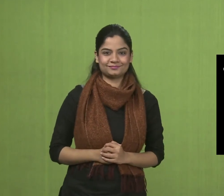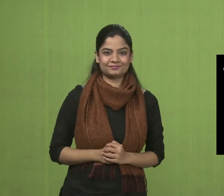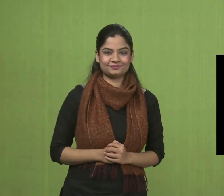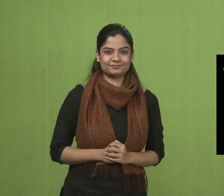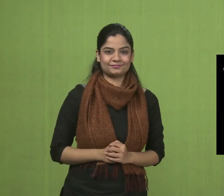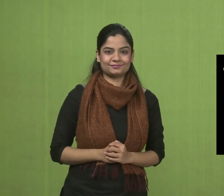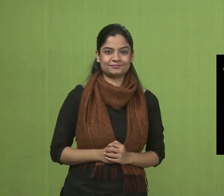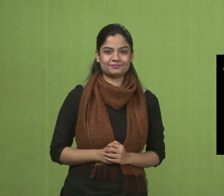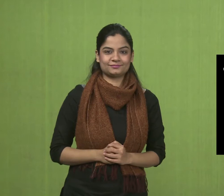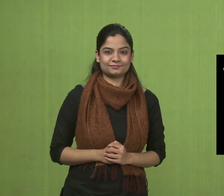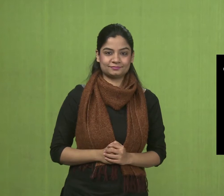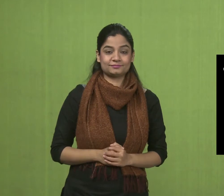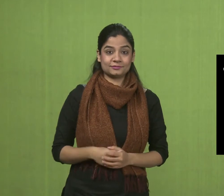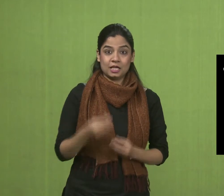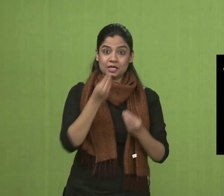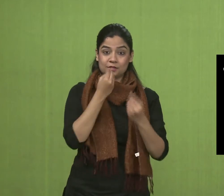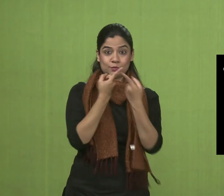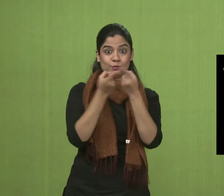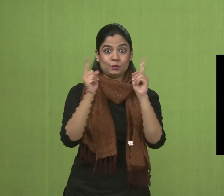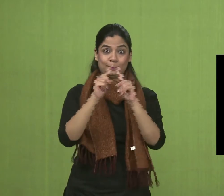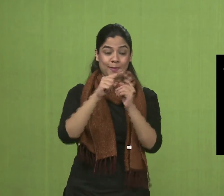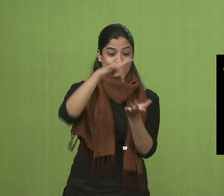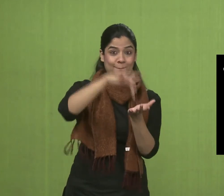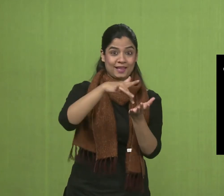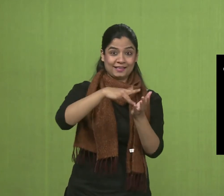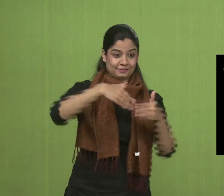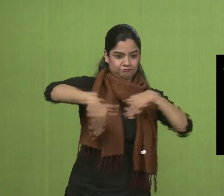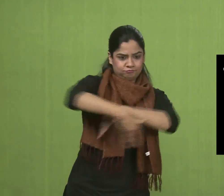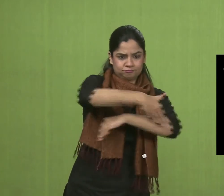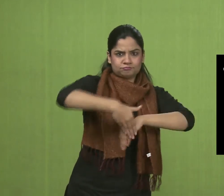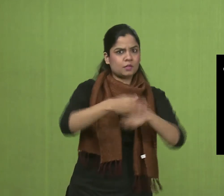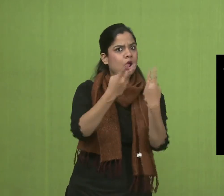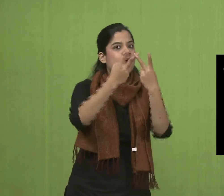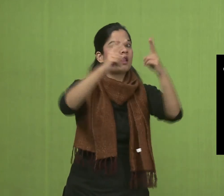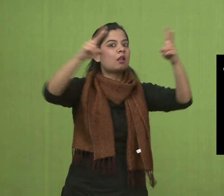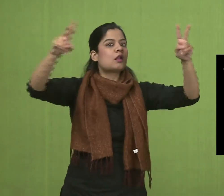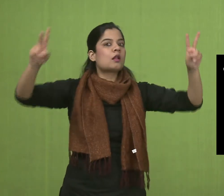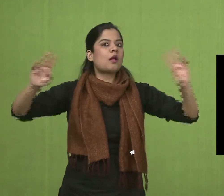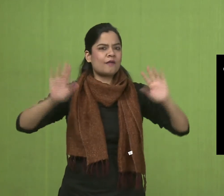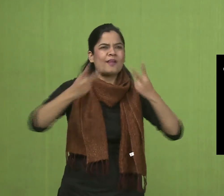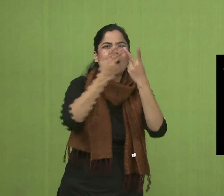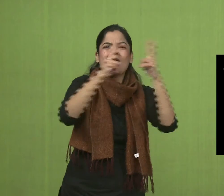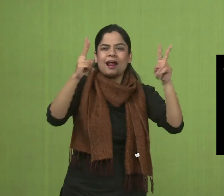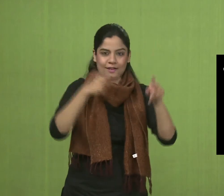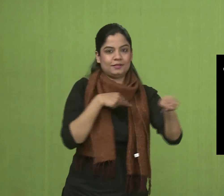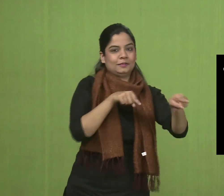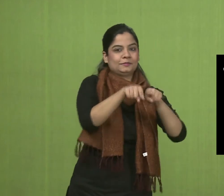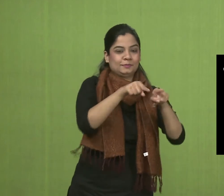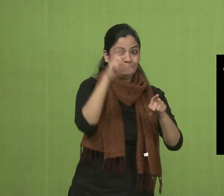Now let's discuss the concept of kitchen. Kitchens may be of different shape and sizes. Let me show you using